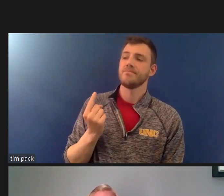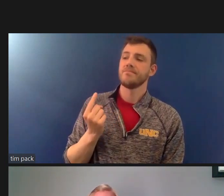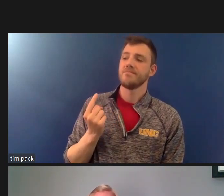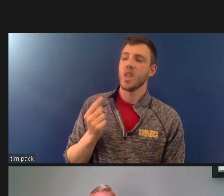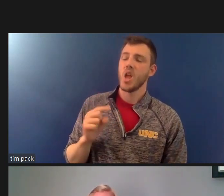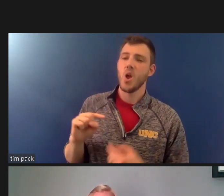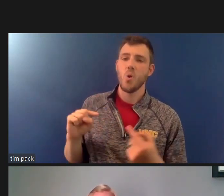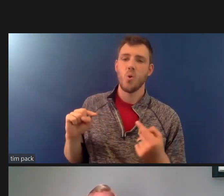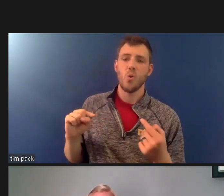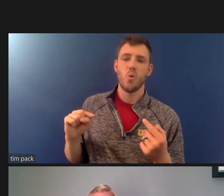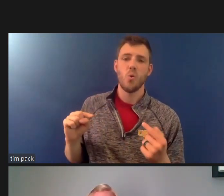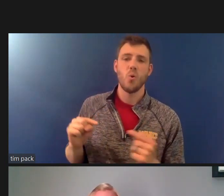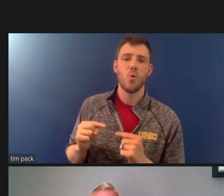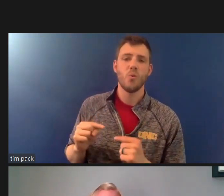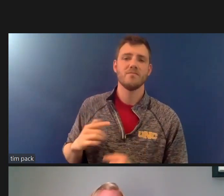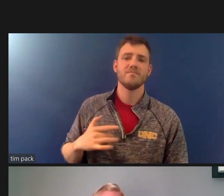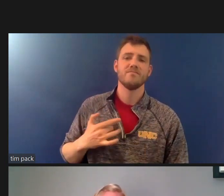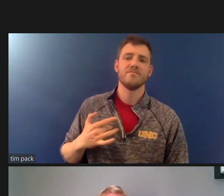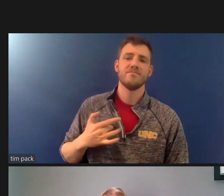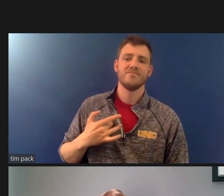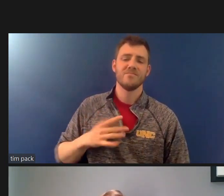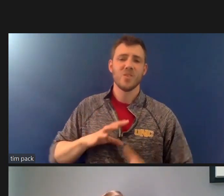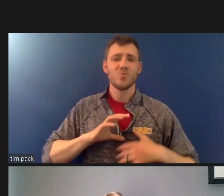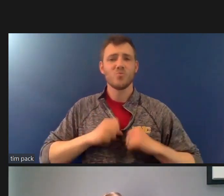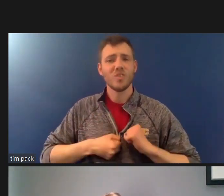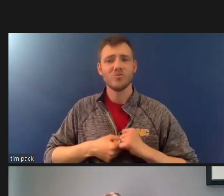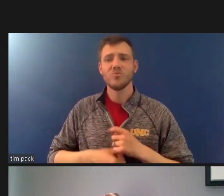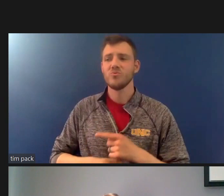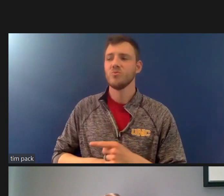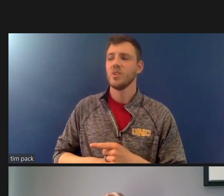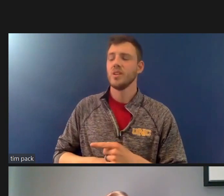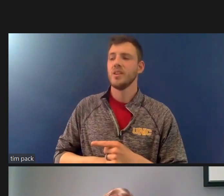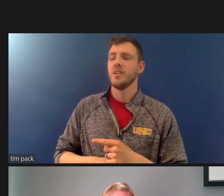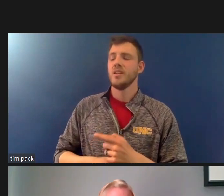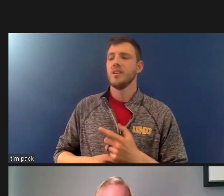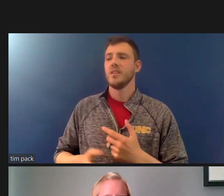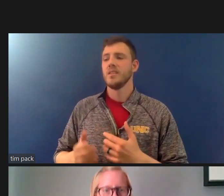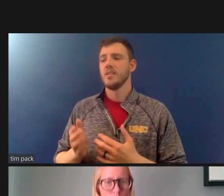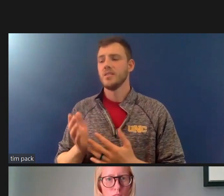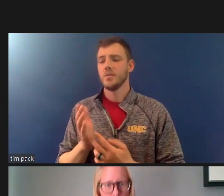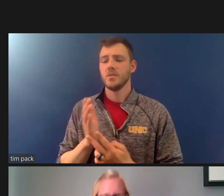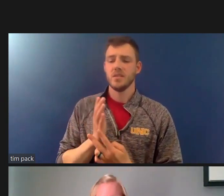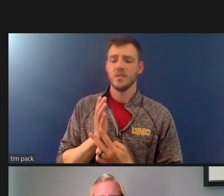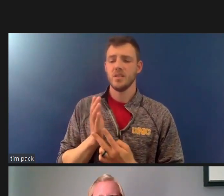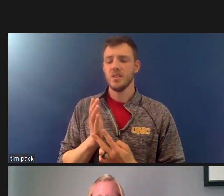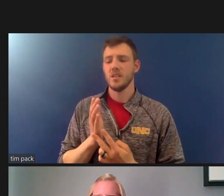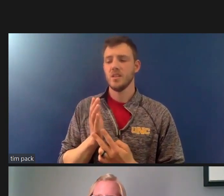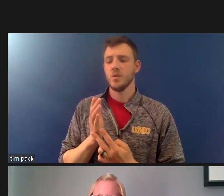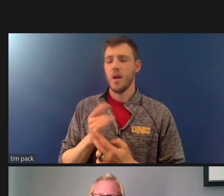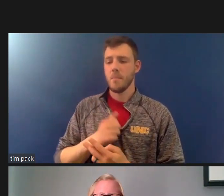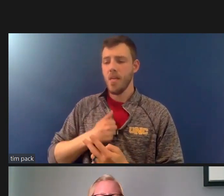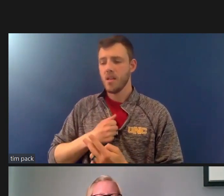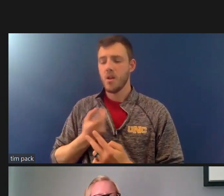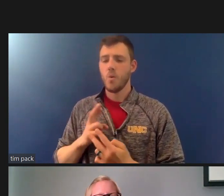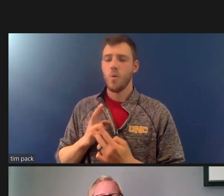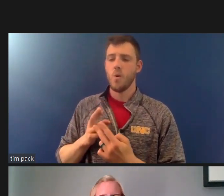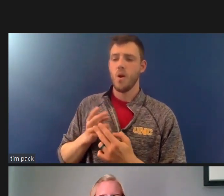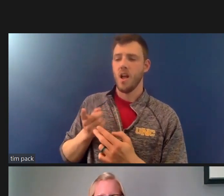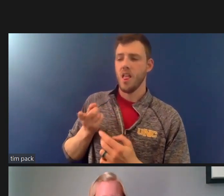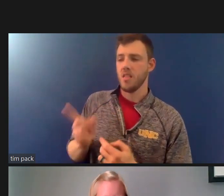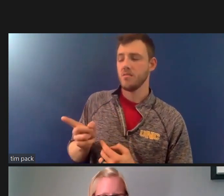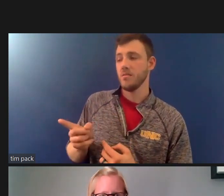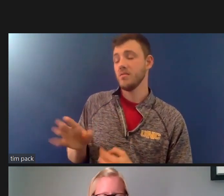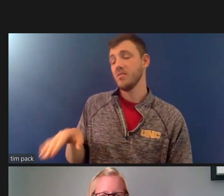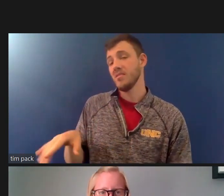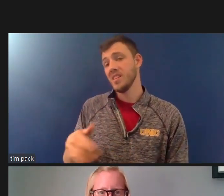hurt and crushed. He hovered between the 2 courses of apology or further insult. Better